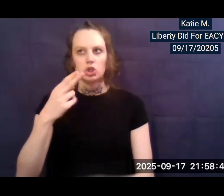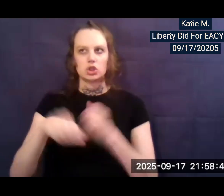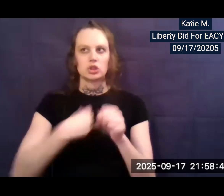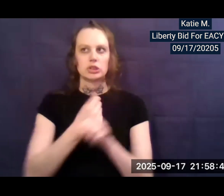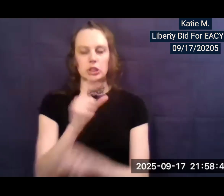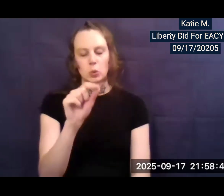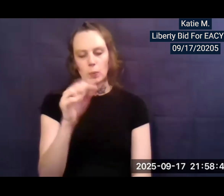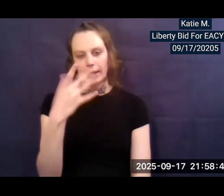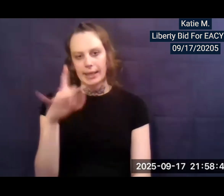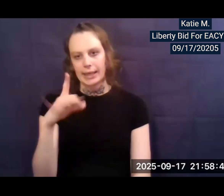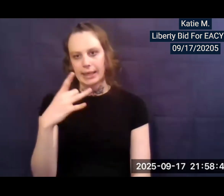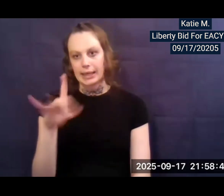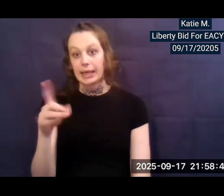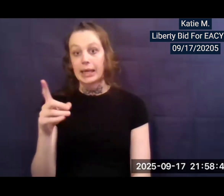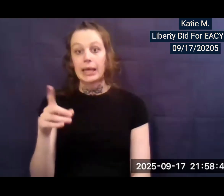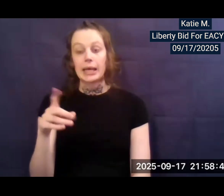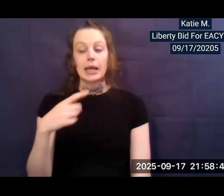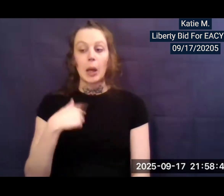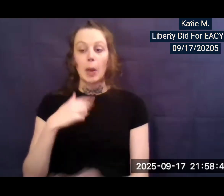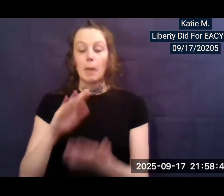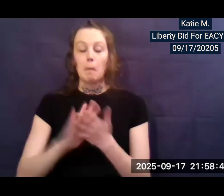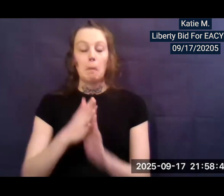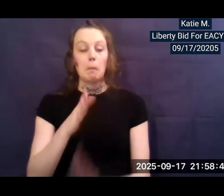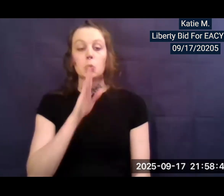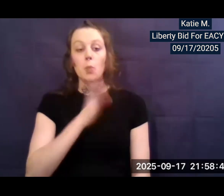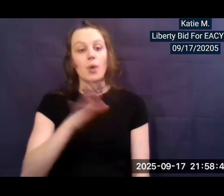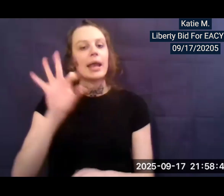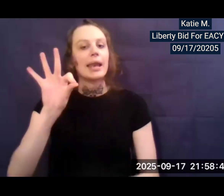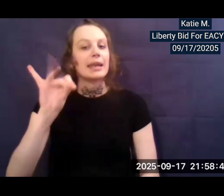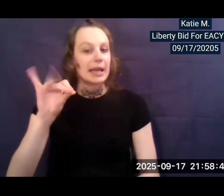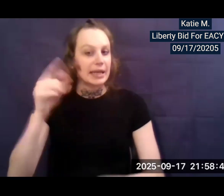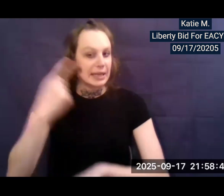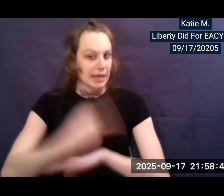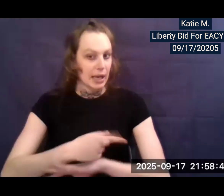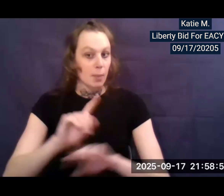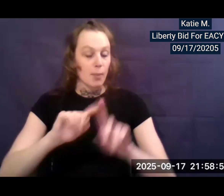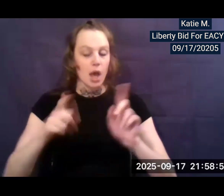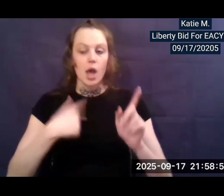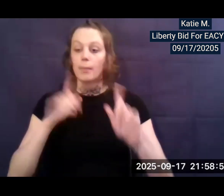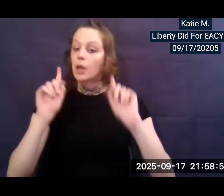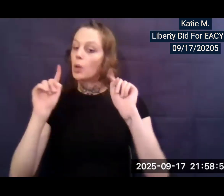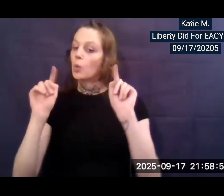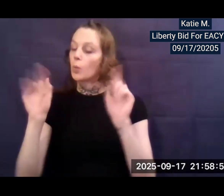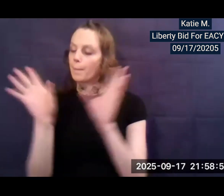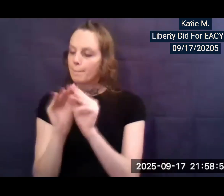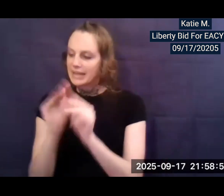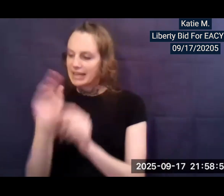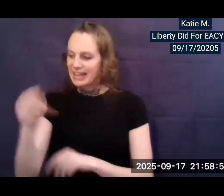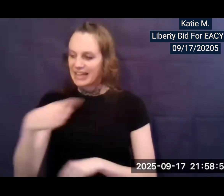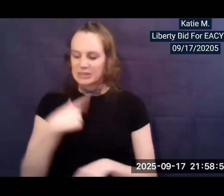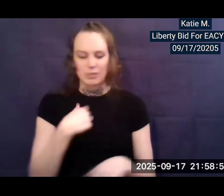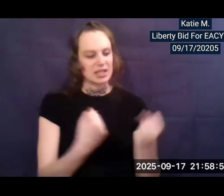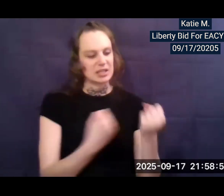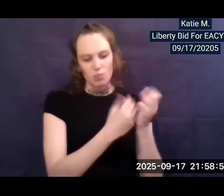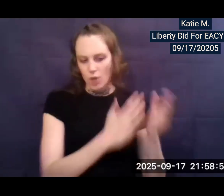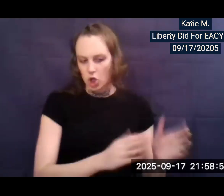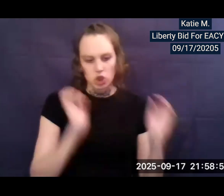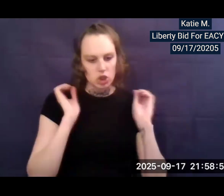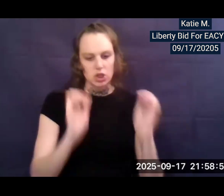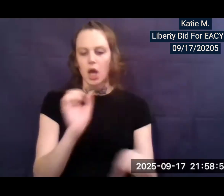to get 90 days. But I was just going to meetings. I wasn't working for a sponsor. I wasn't doing the steps. I wasn't fellowshipping.